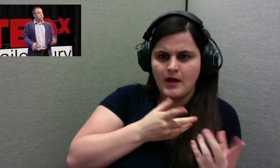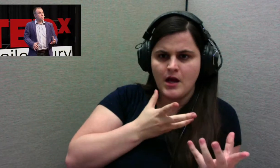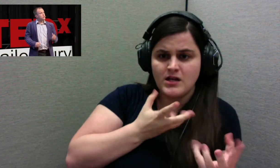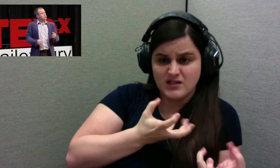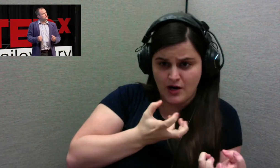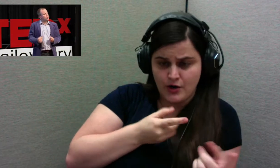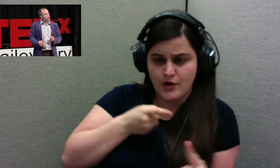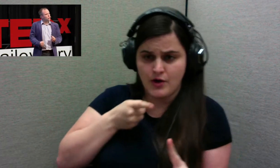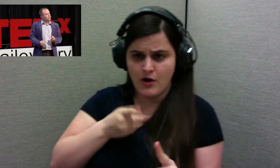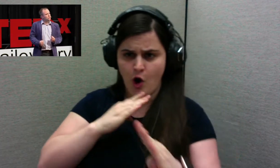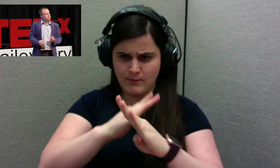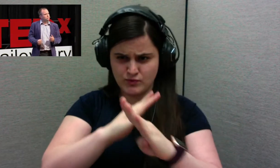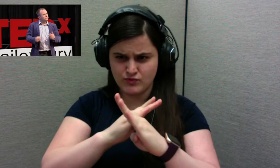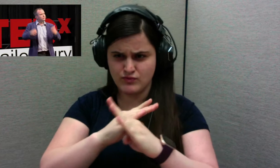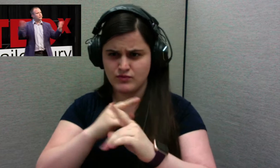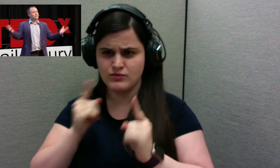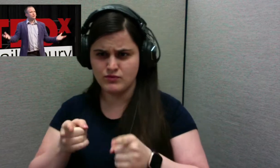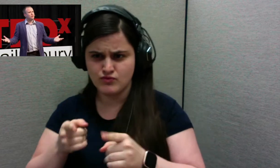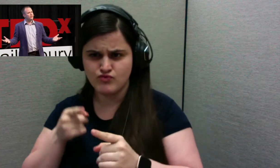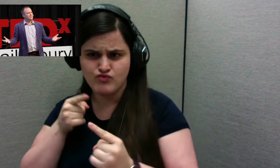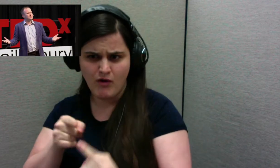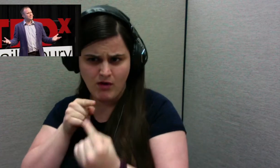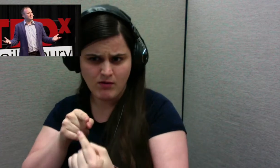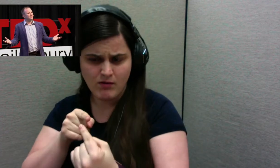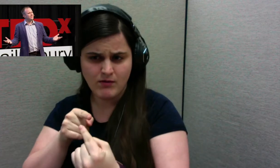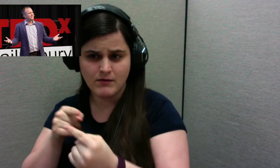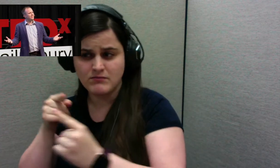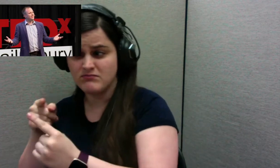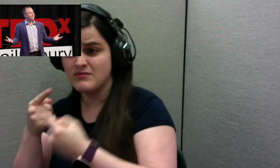obstacles, struggle, success or defeat.